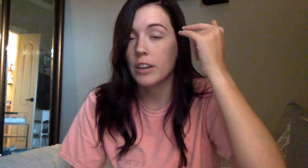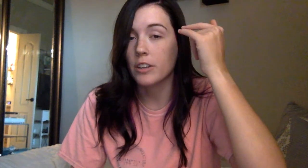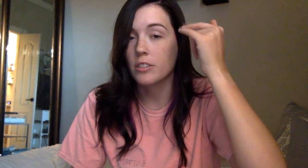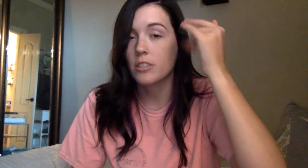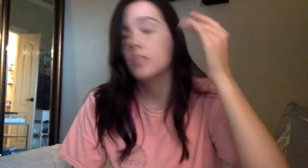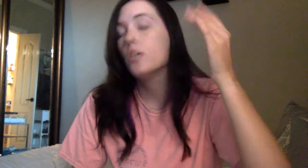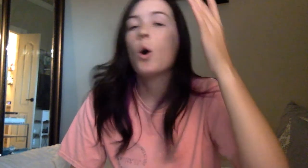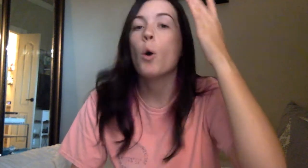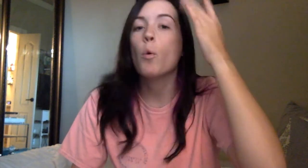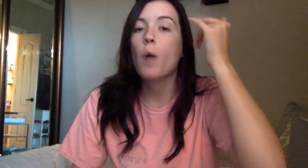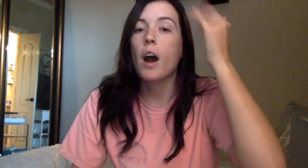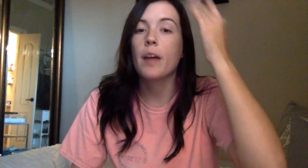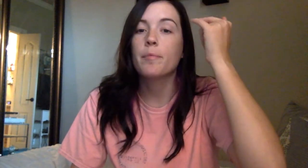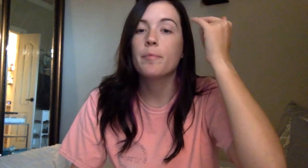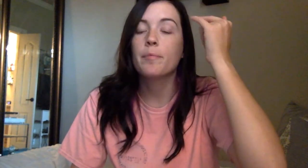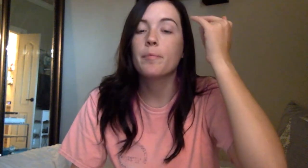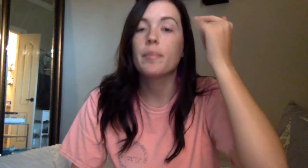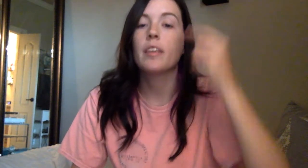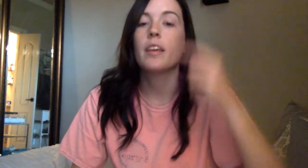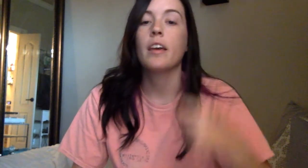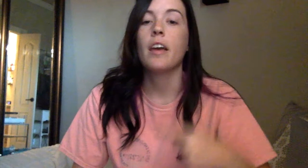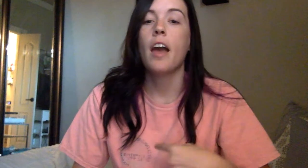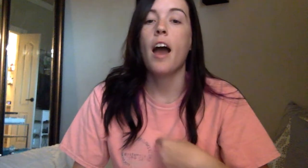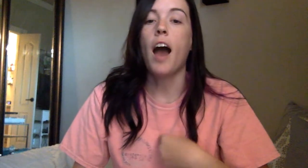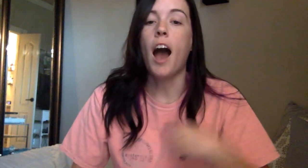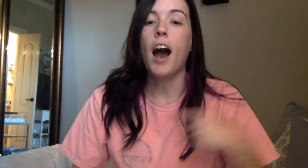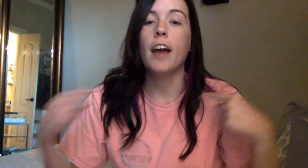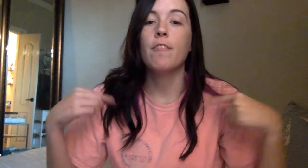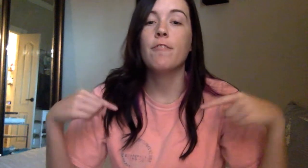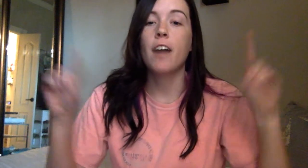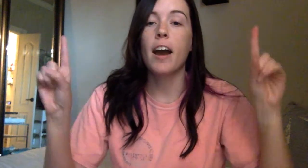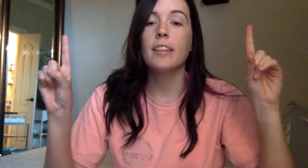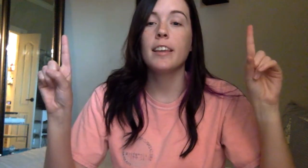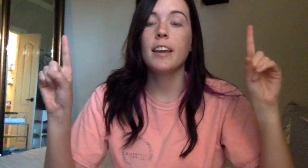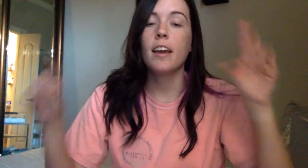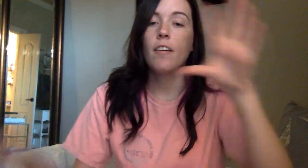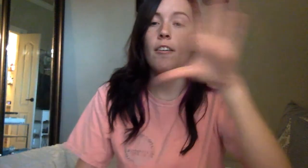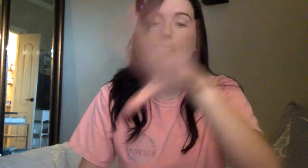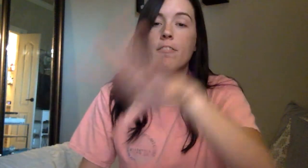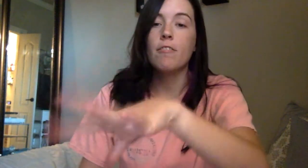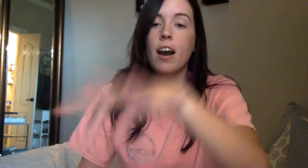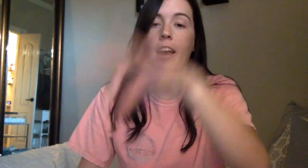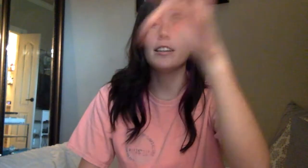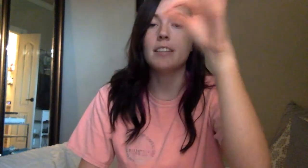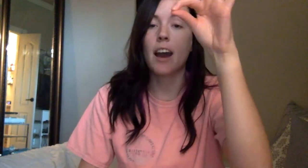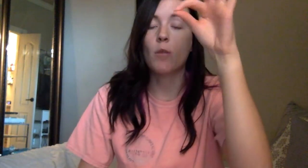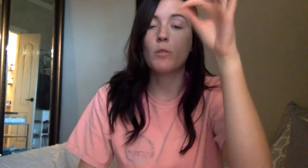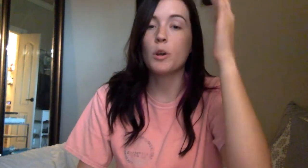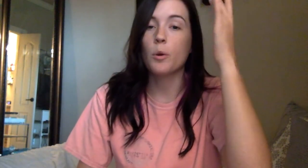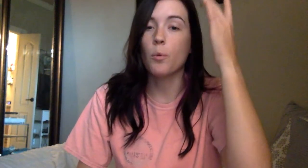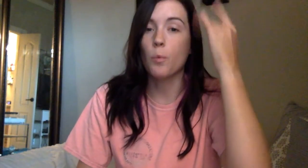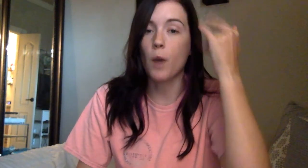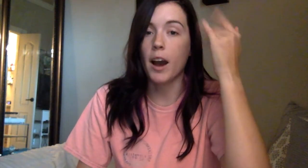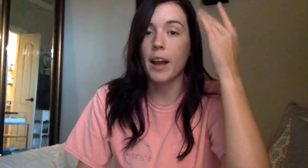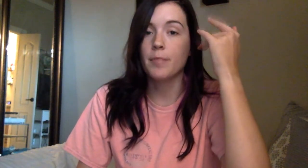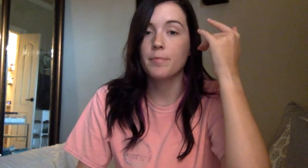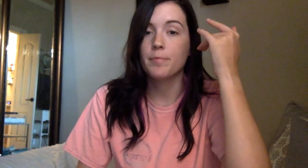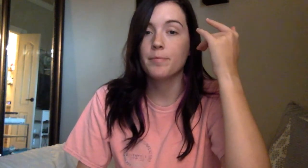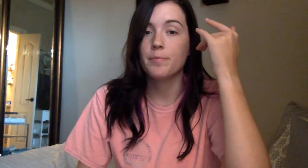fingers. Why? I finally find out why.